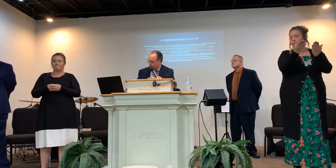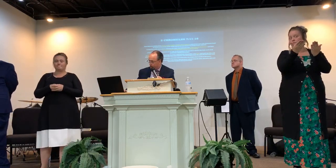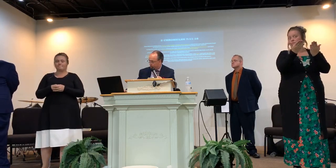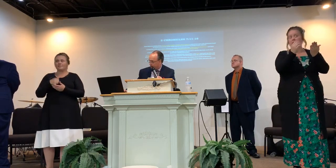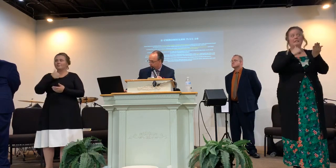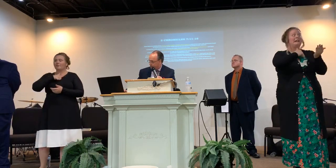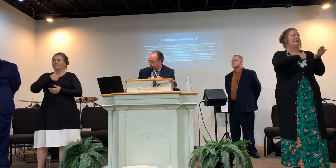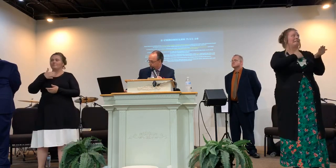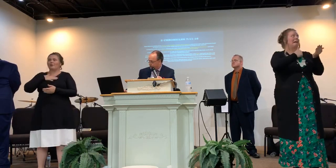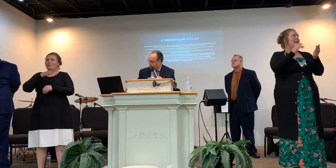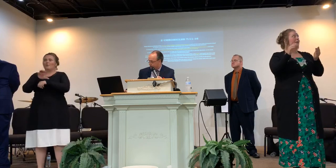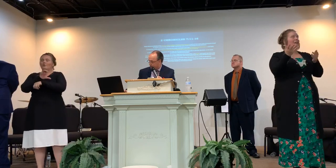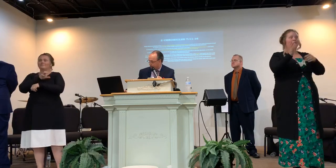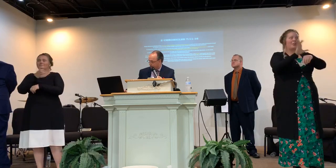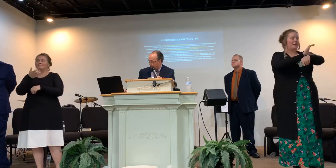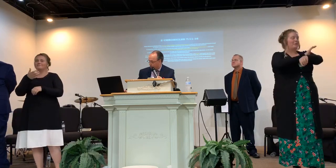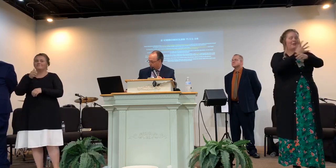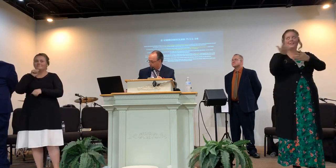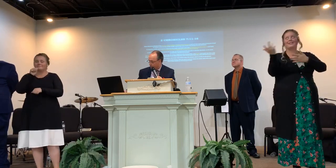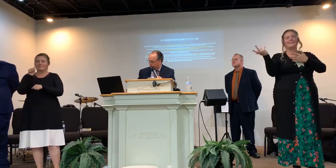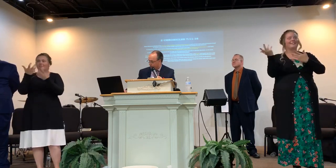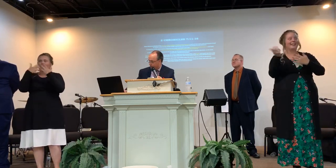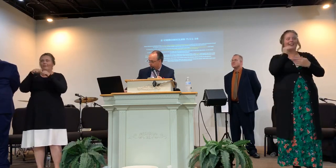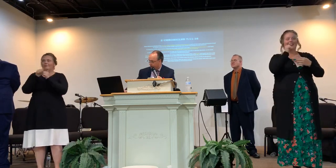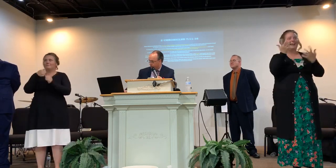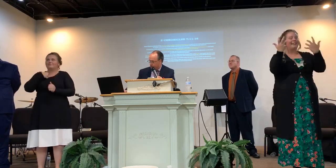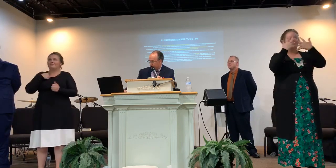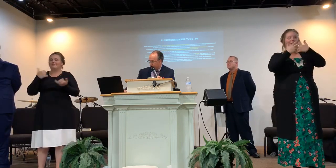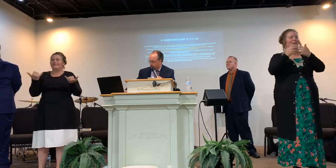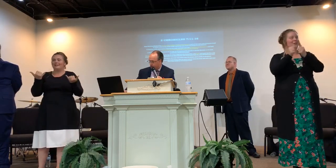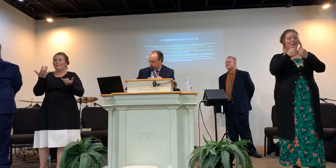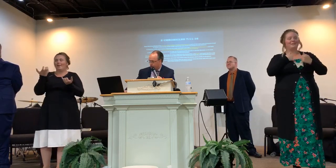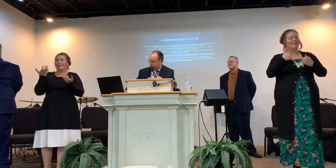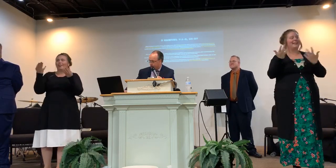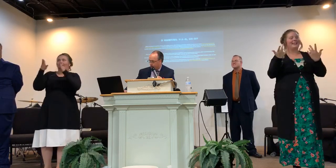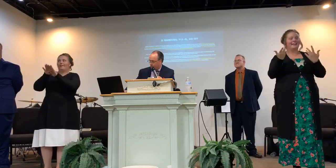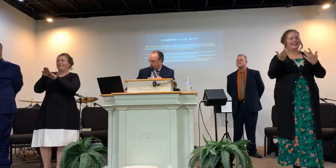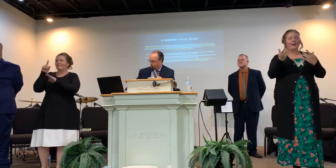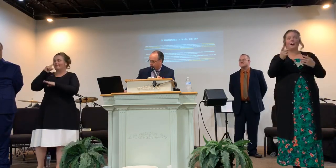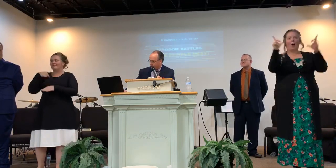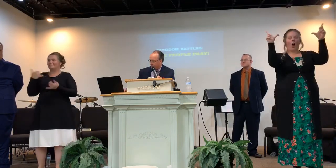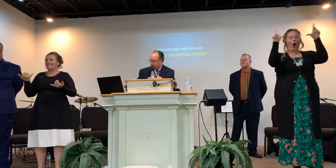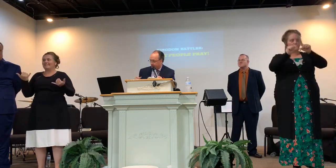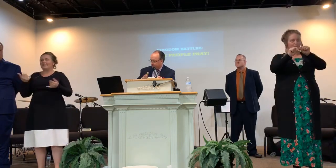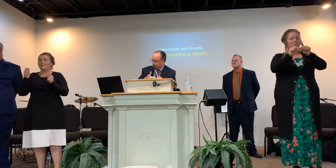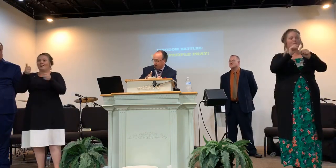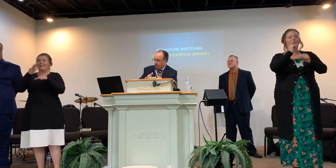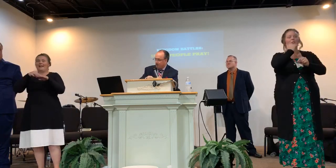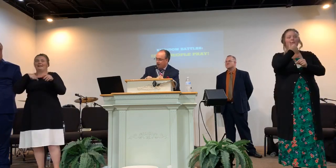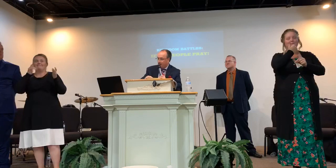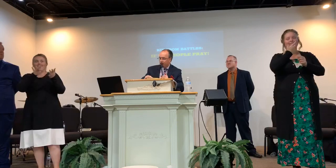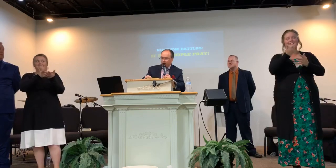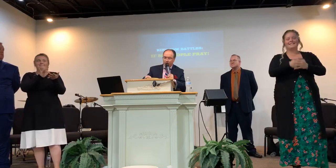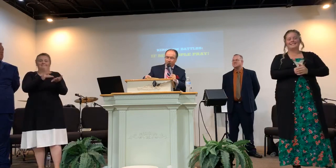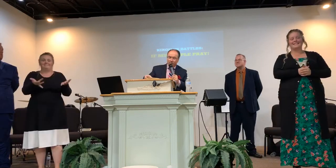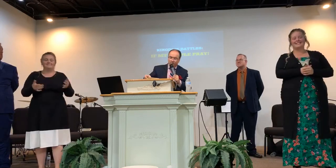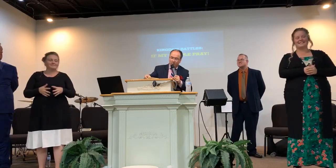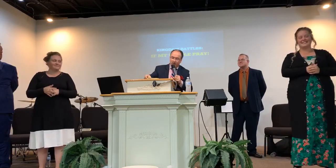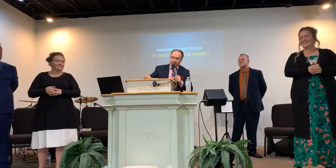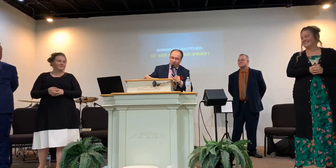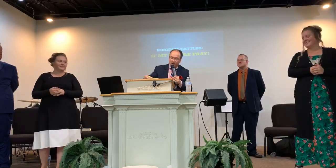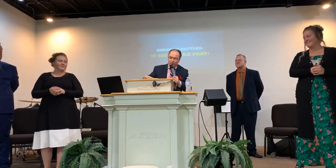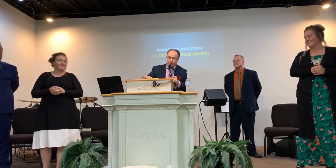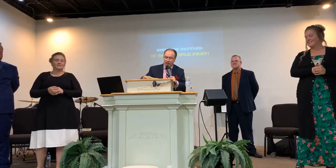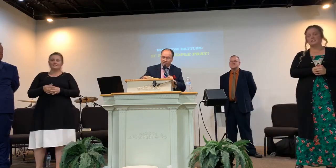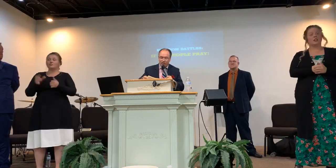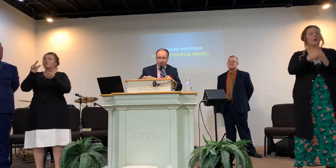And I'm sorry, my computer is not cooperating with me. It wants to close out on me quicker than I can get to it.